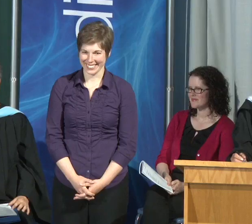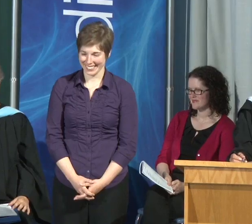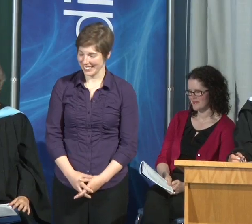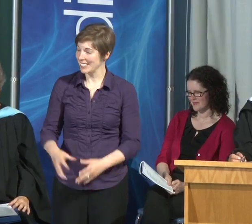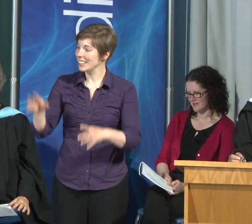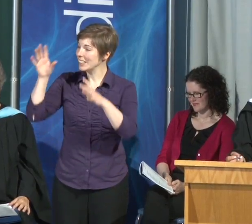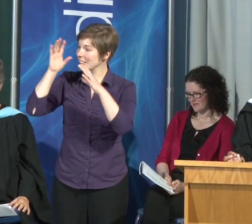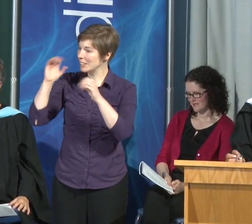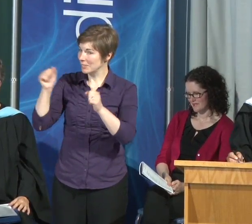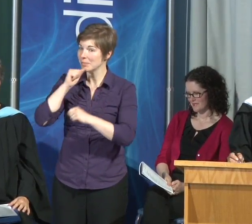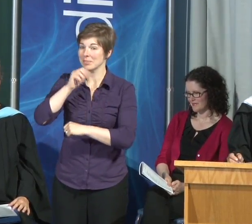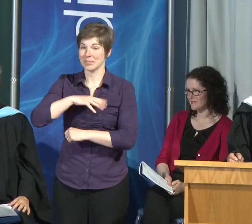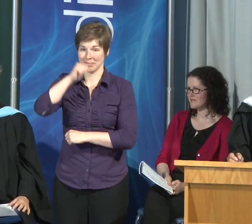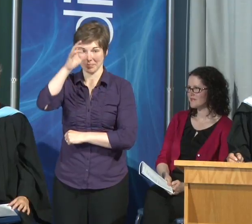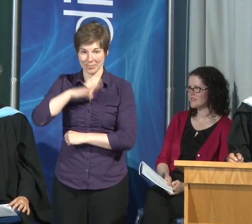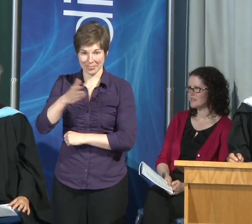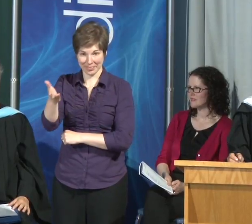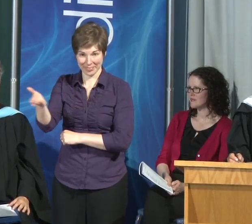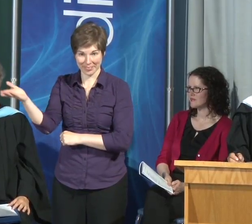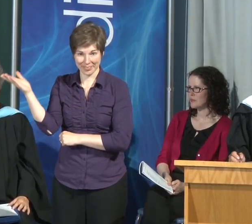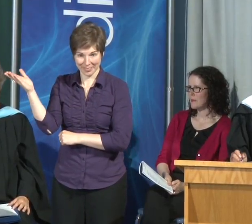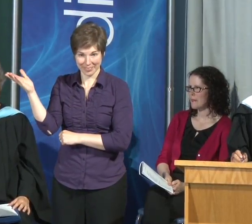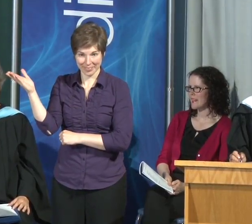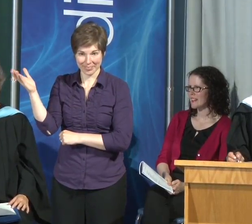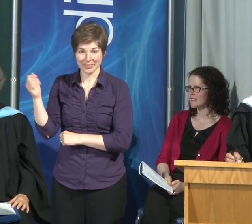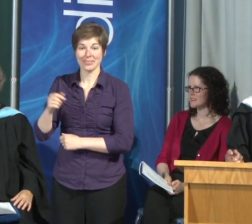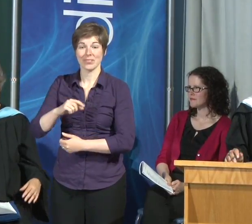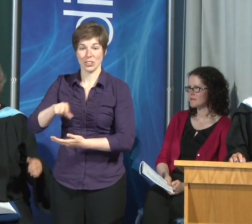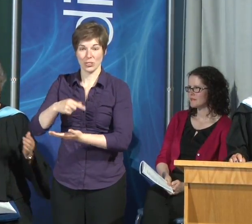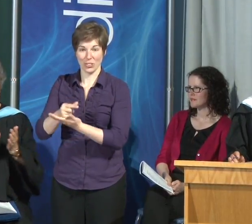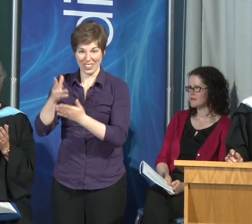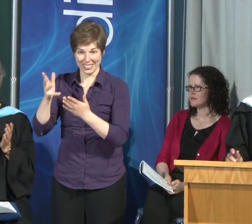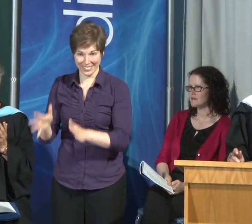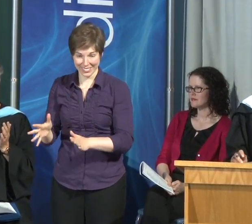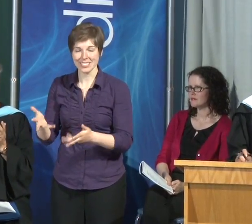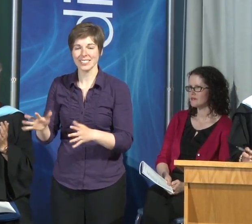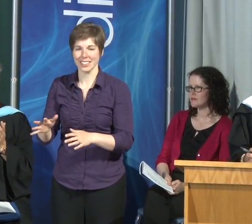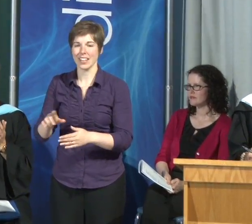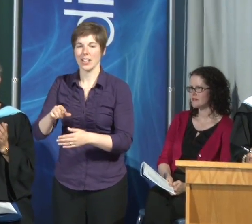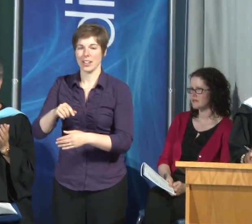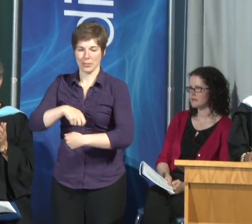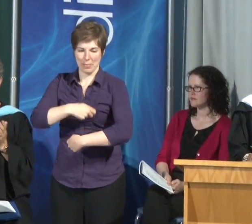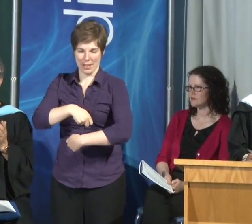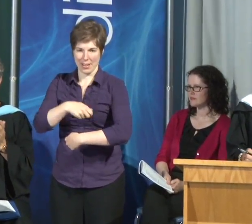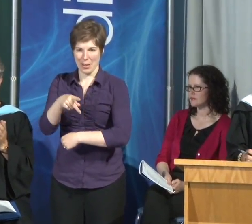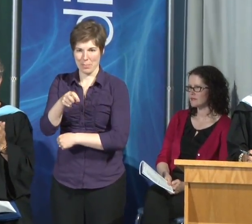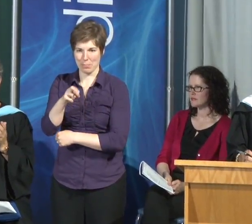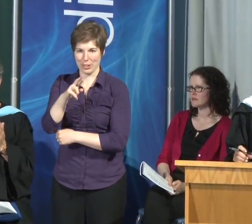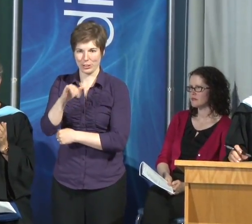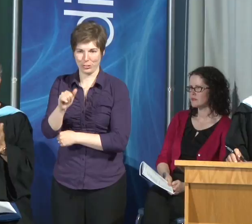Mr. President, ladies and gentlemen, the graduates in Baking and Pastry Arts.